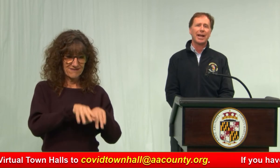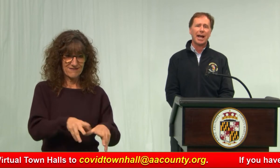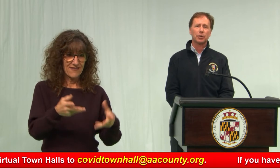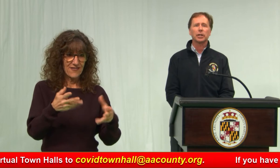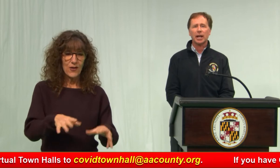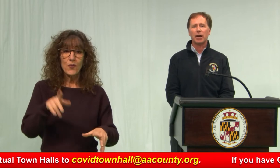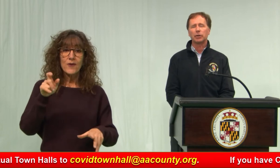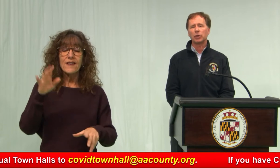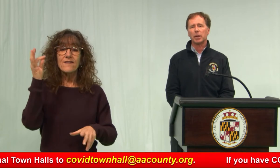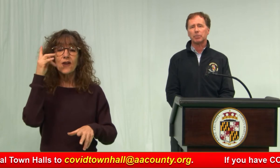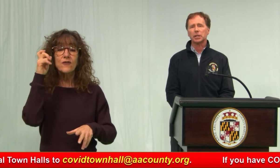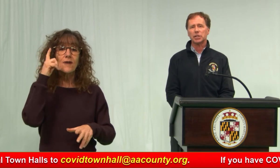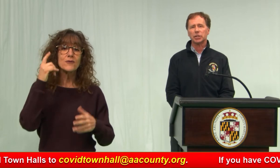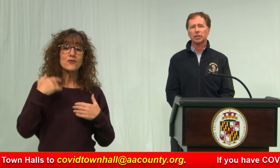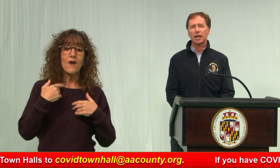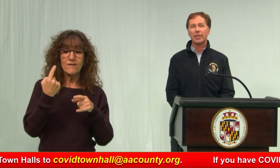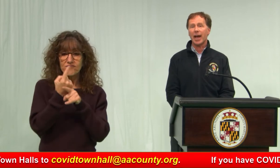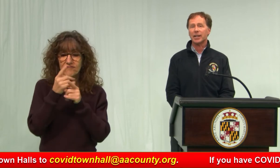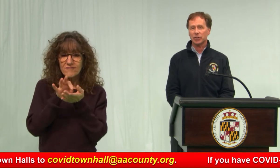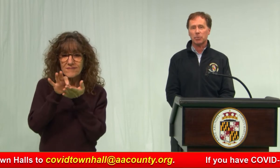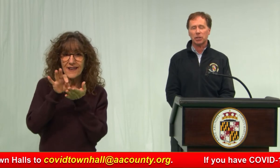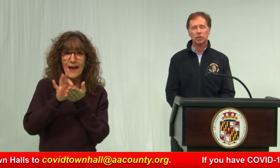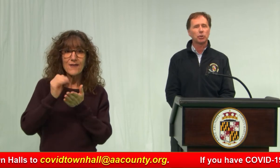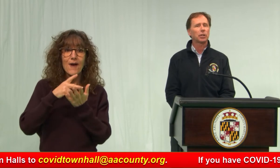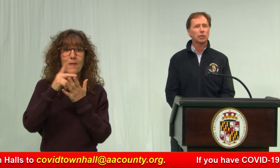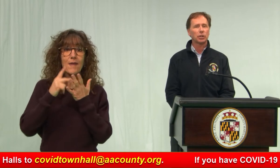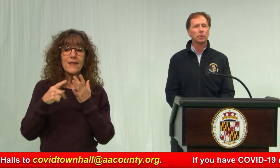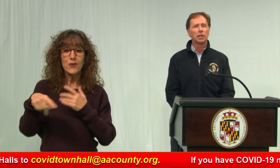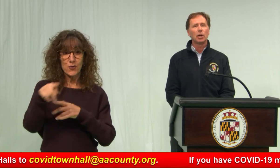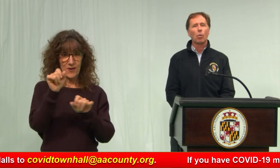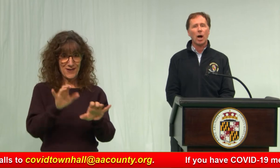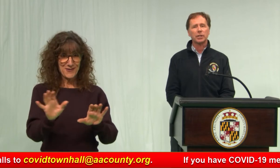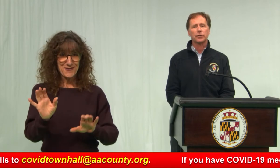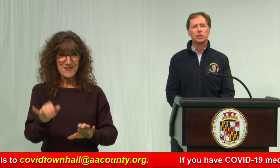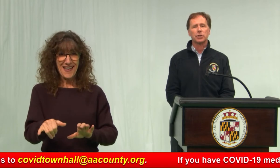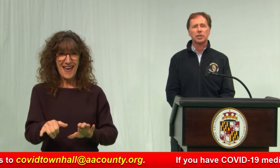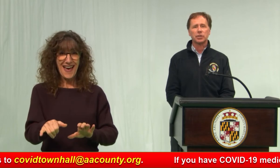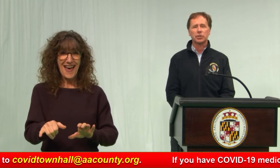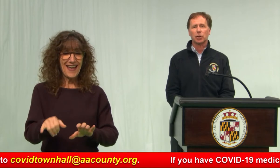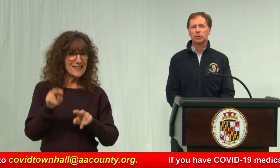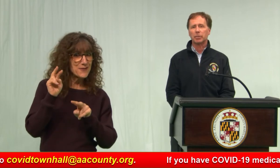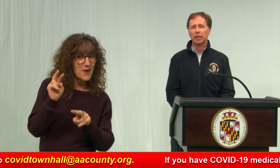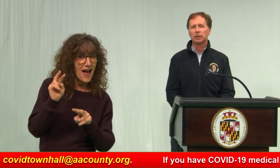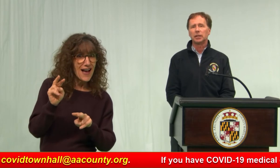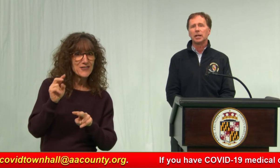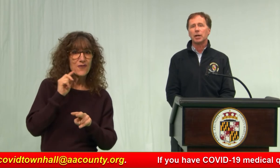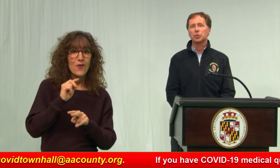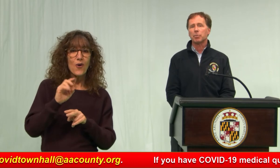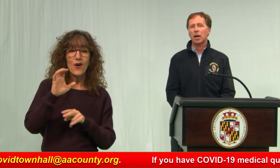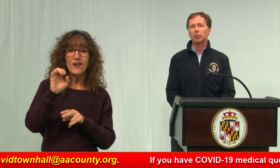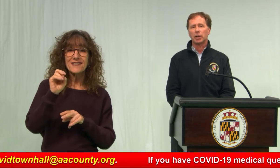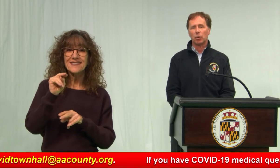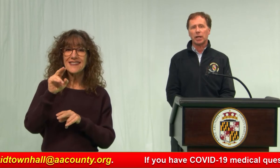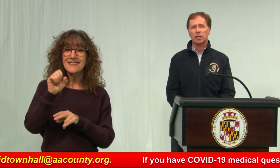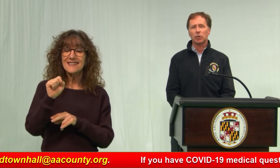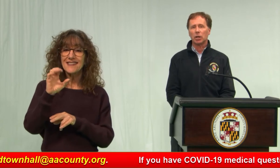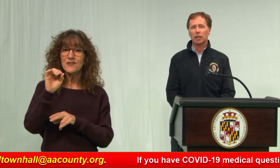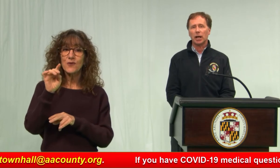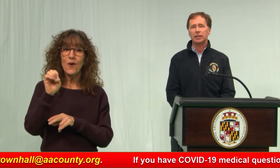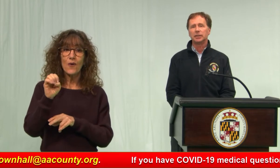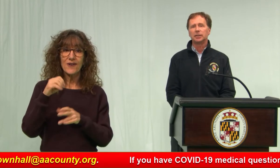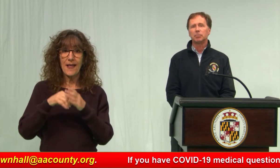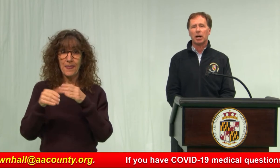government to have an accurate count of our population. And that is something that you can do. Watch for your census code in the mail and respond right away,